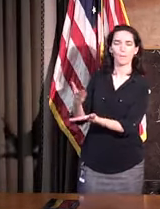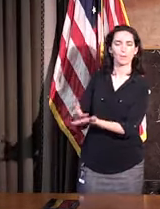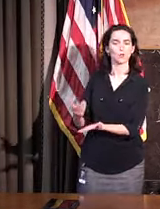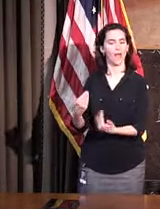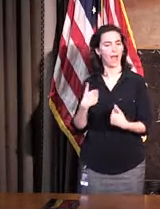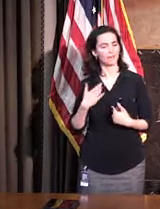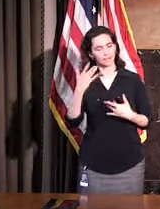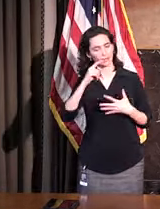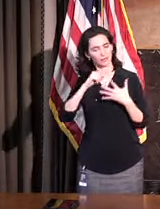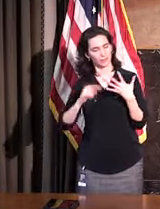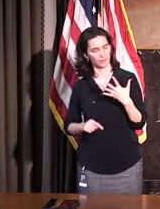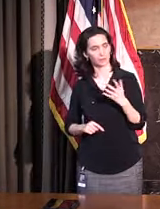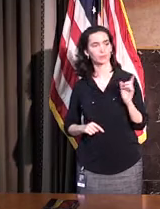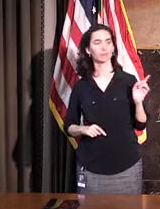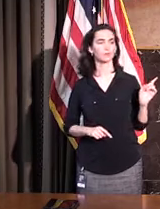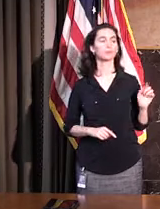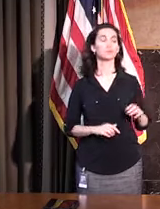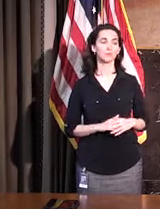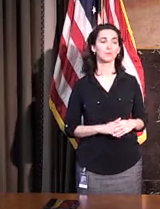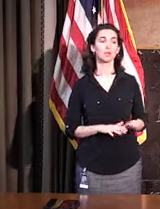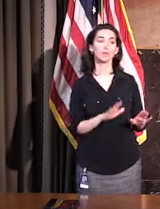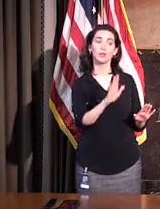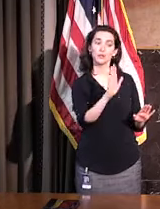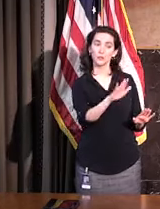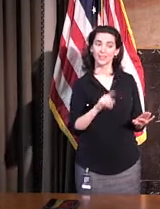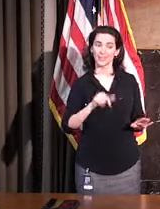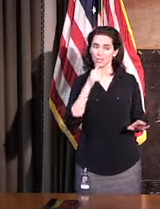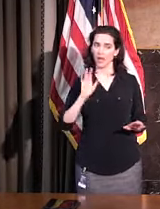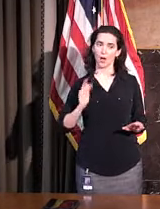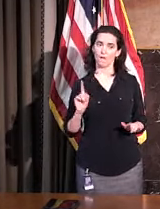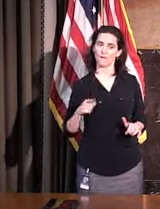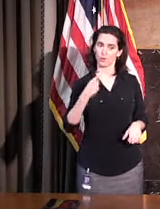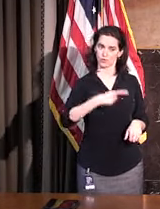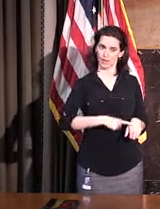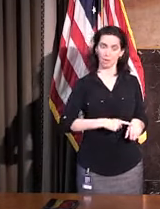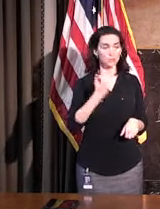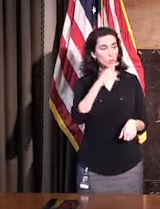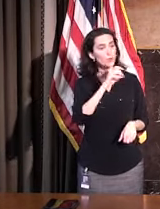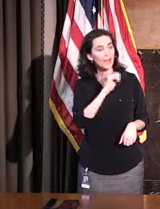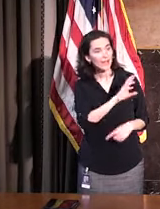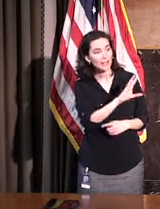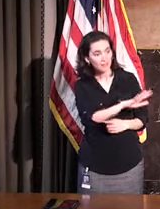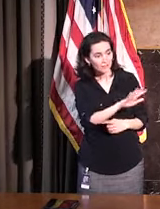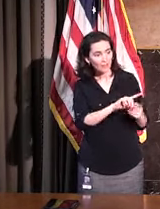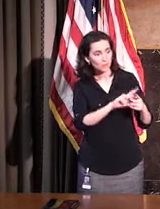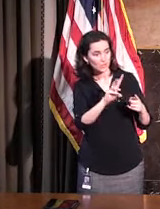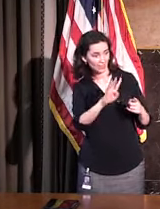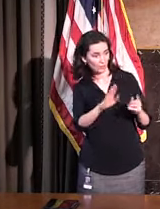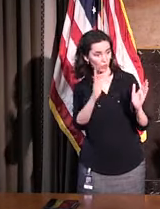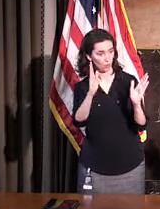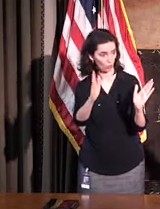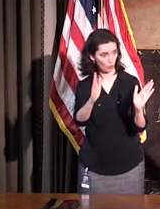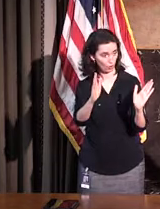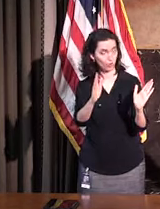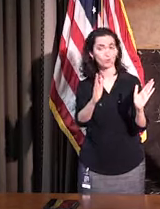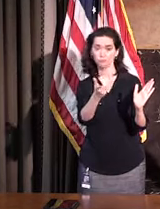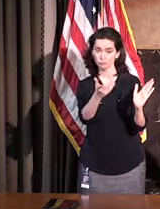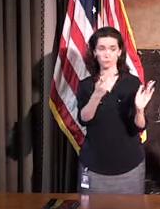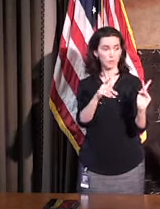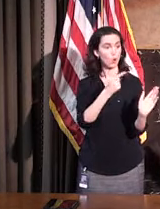Well, first of all, this isn't the first time we've done this. So right now, if you're age 55 to 64, you've been